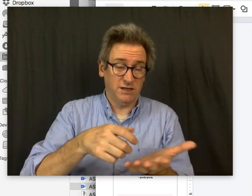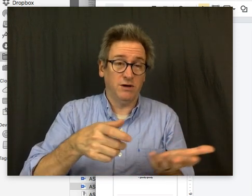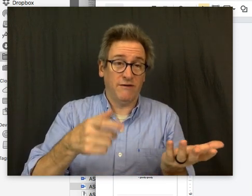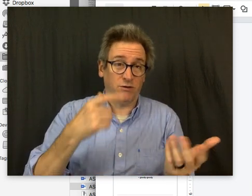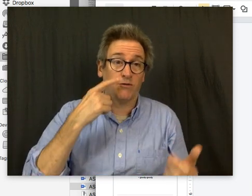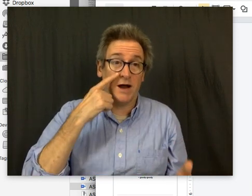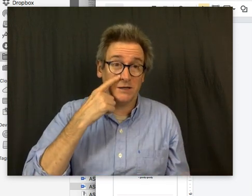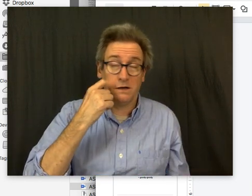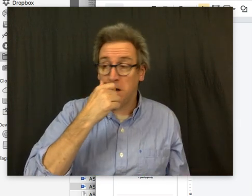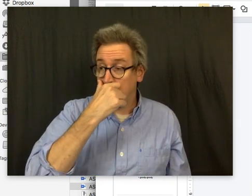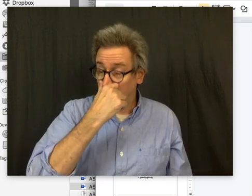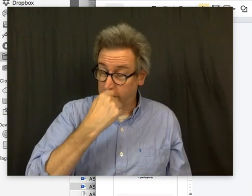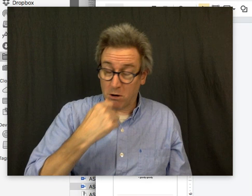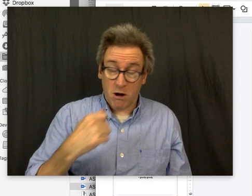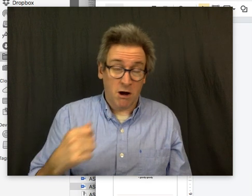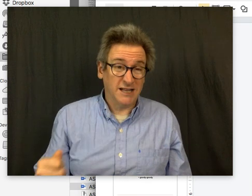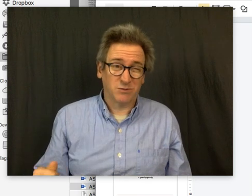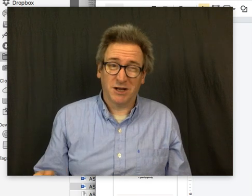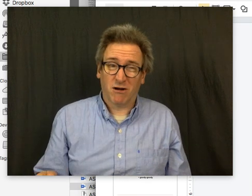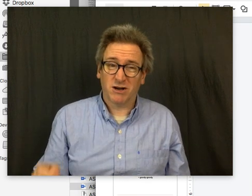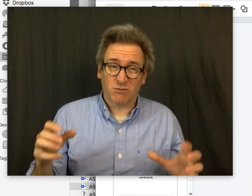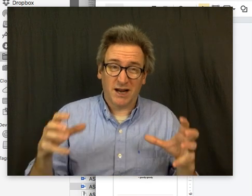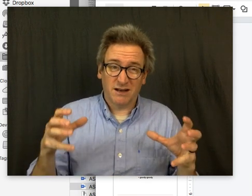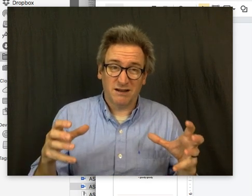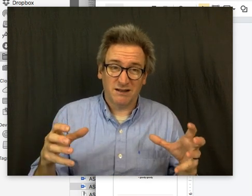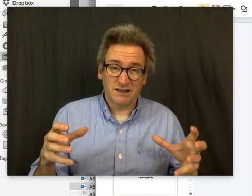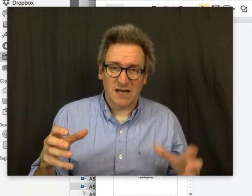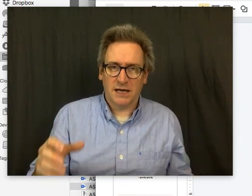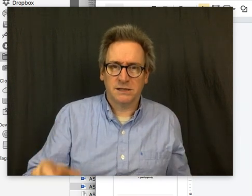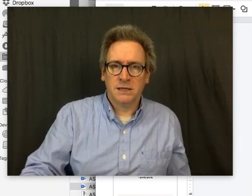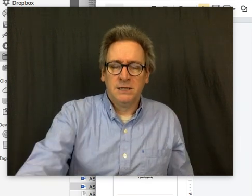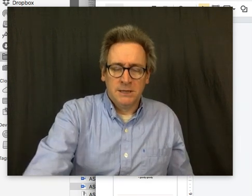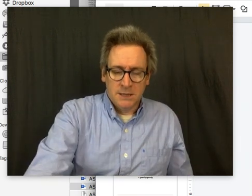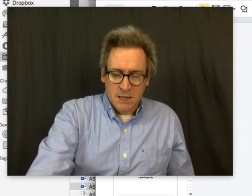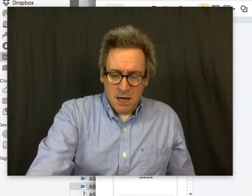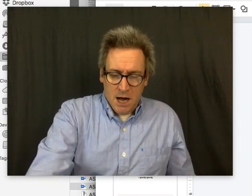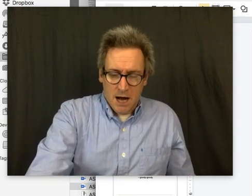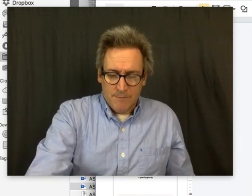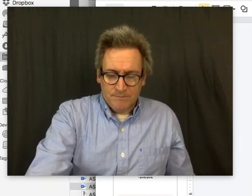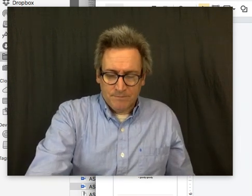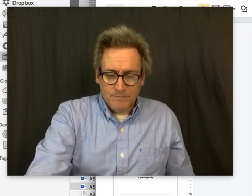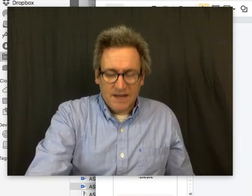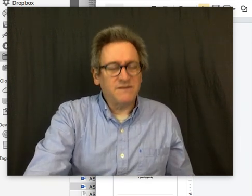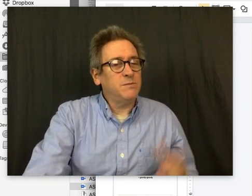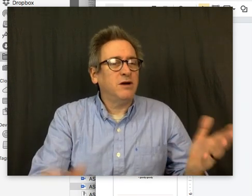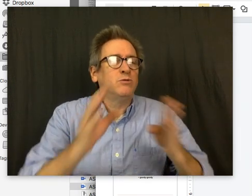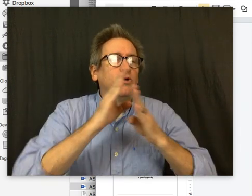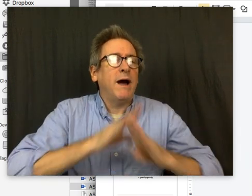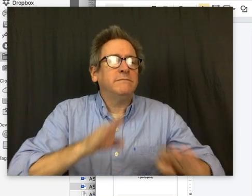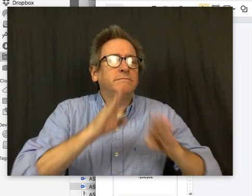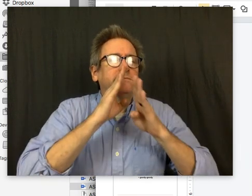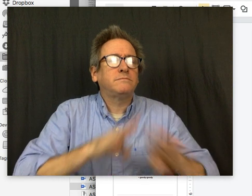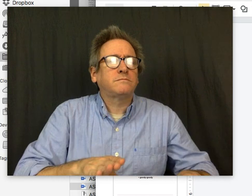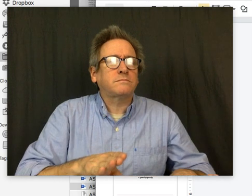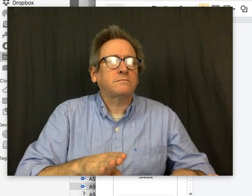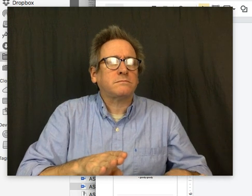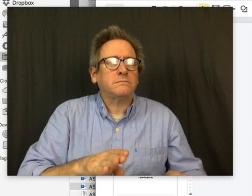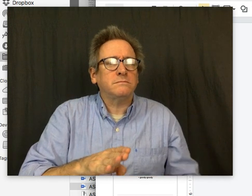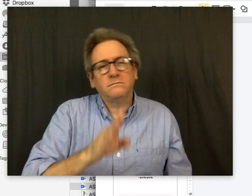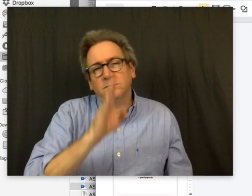notes, you have to write, draw. It's really hard to write signs. If some, you know,